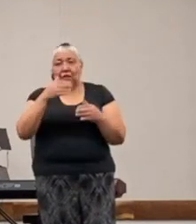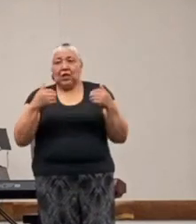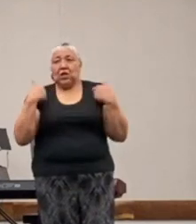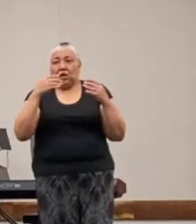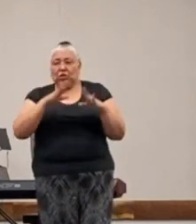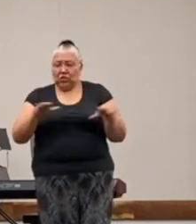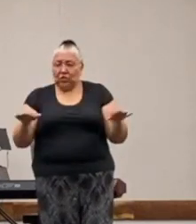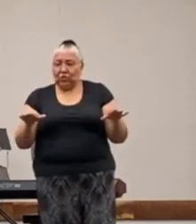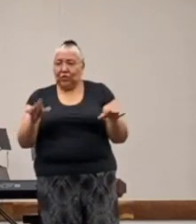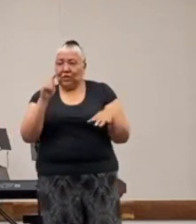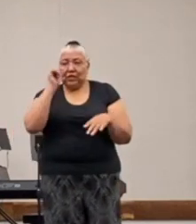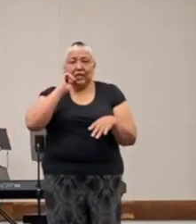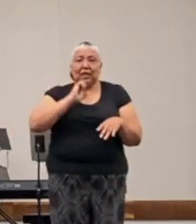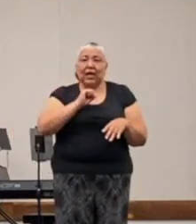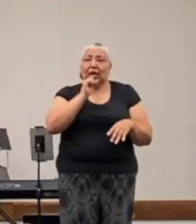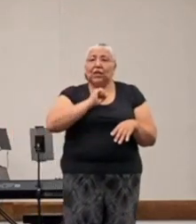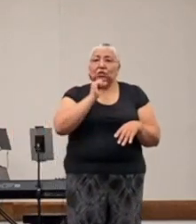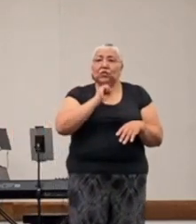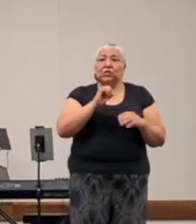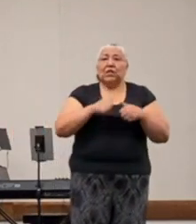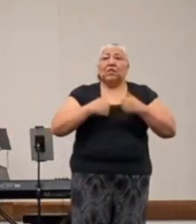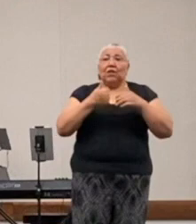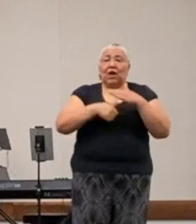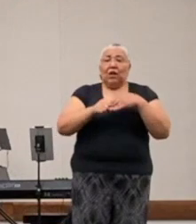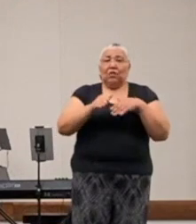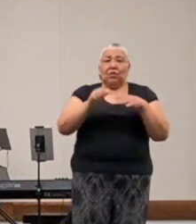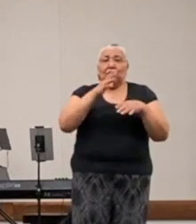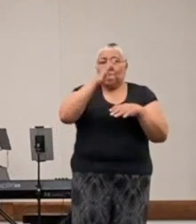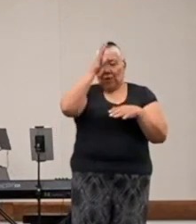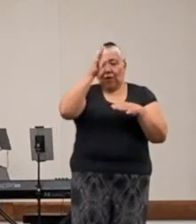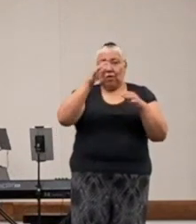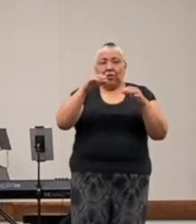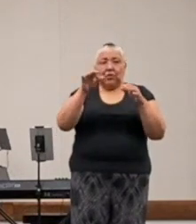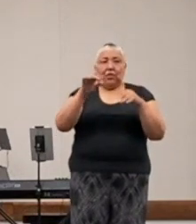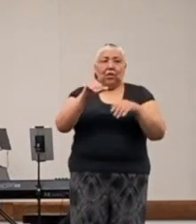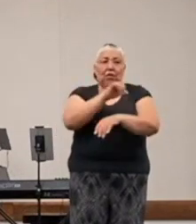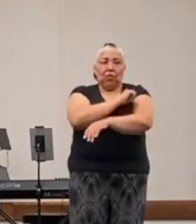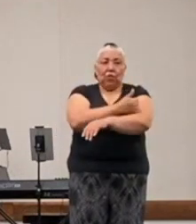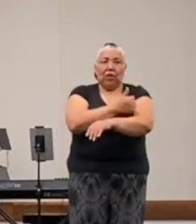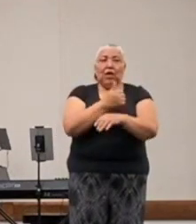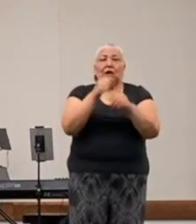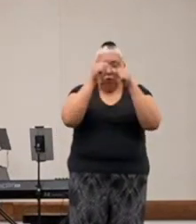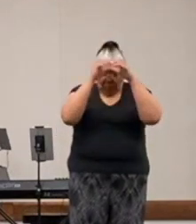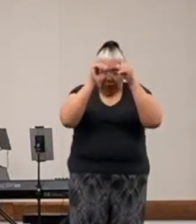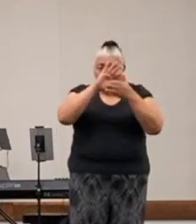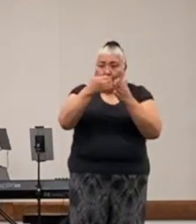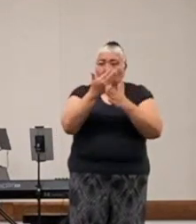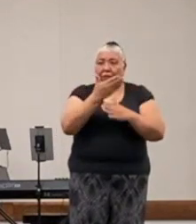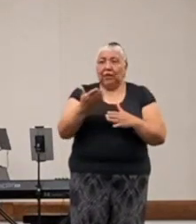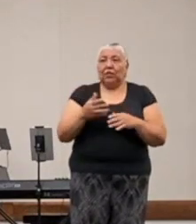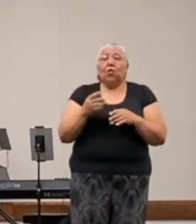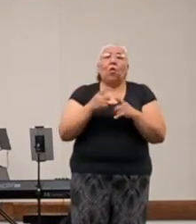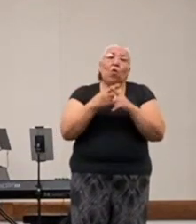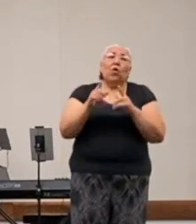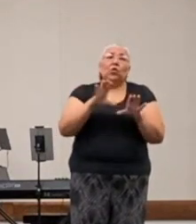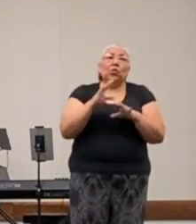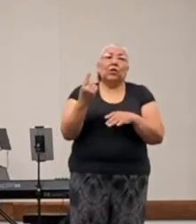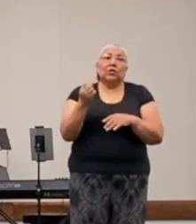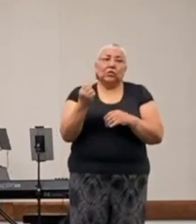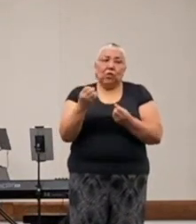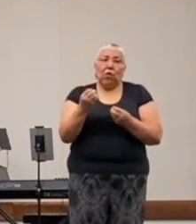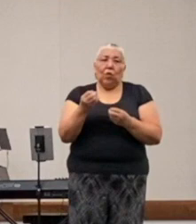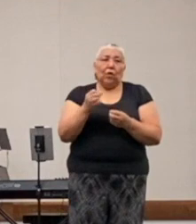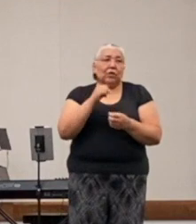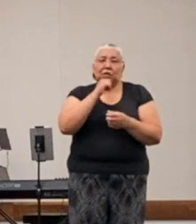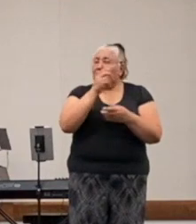and teenagers living under their parents' authority are to obey them in all things, unless, of course, doing so